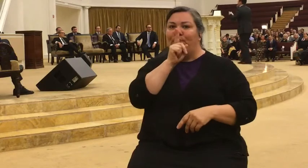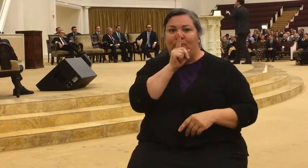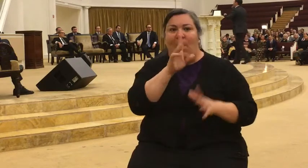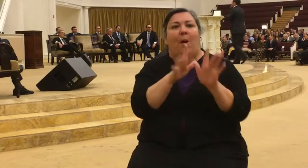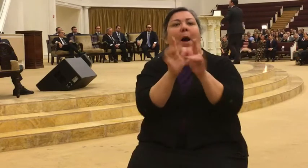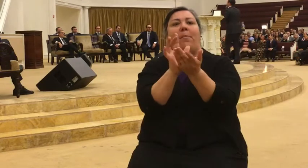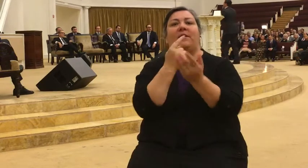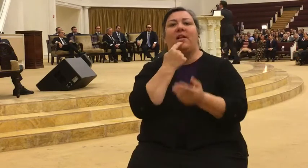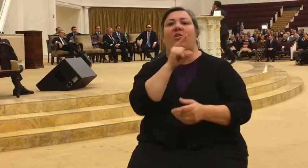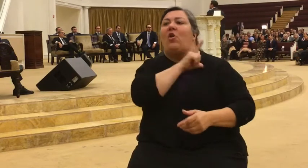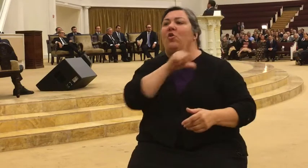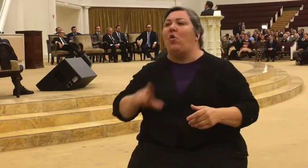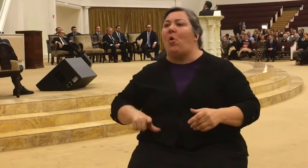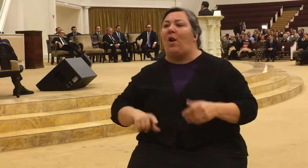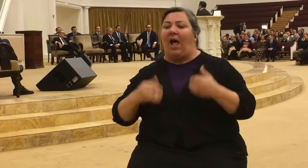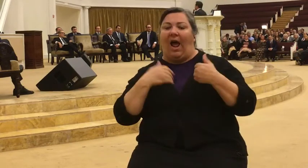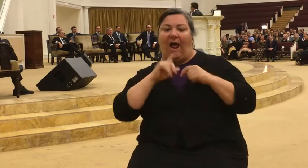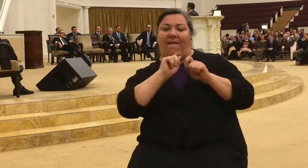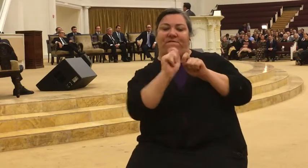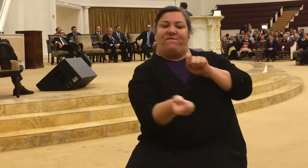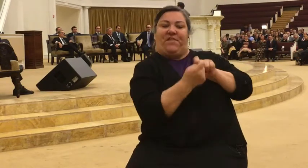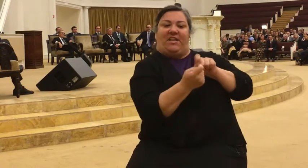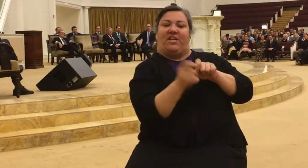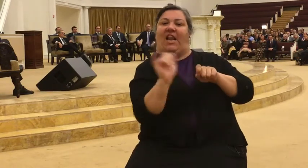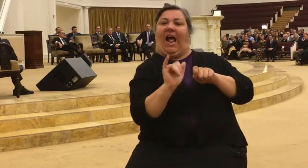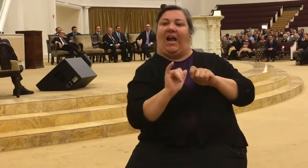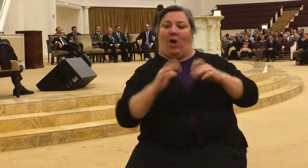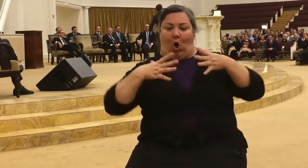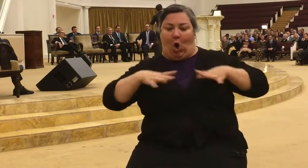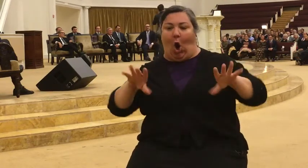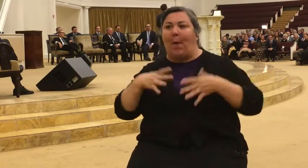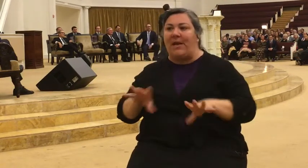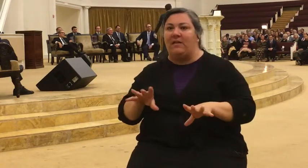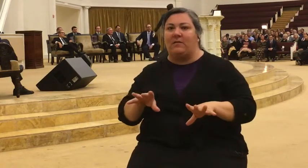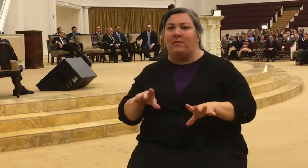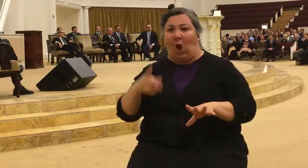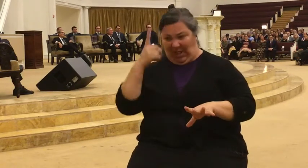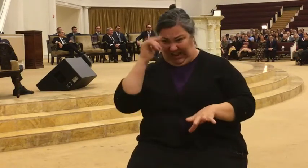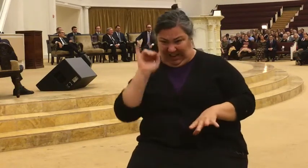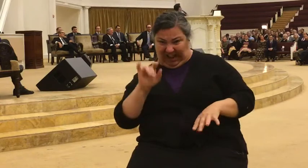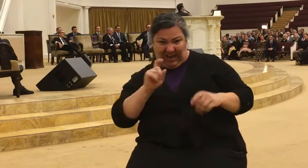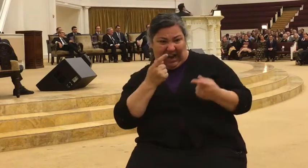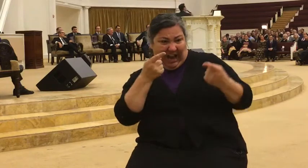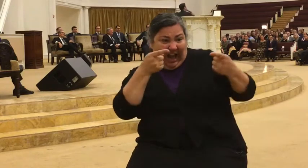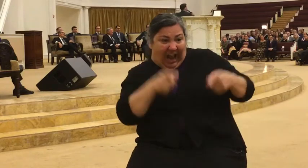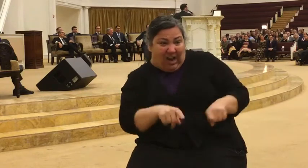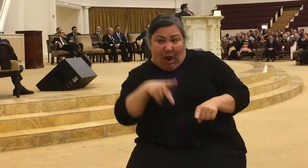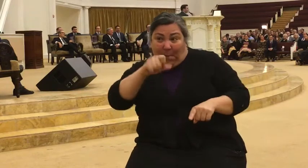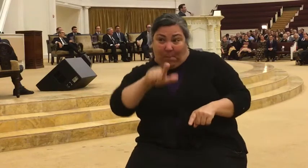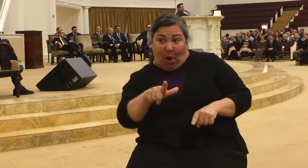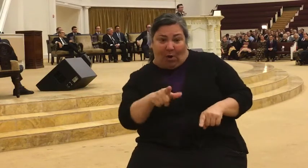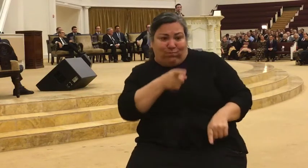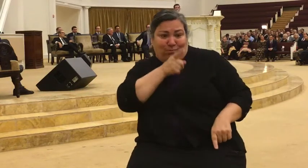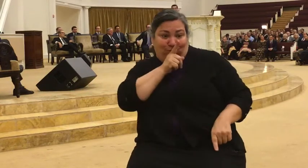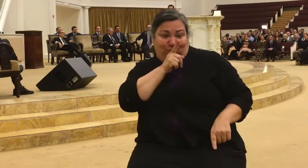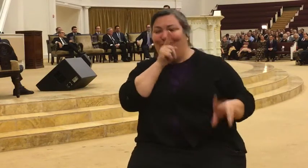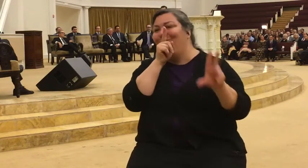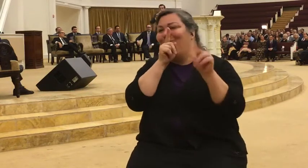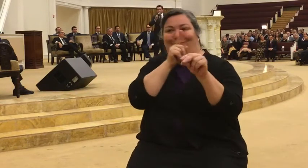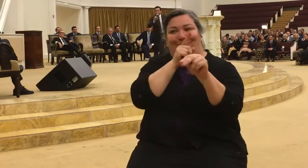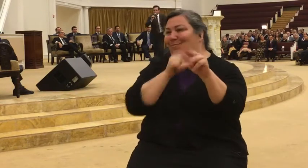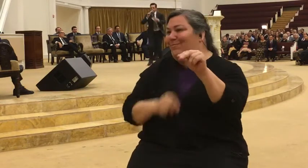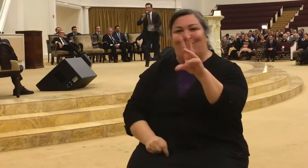says that the Lord wears vengeance like a garment. And you think it's an accident that the Apostle Paul left it out? No, I don't